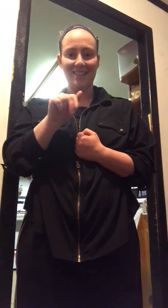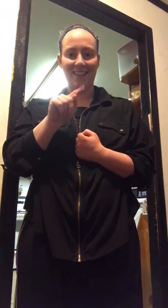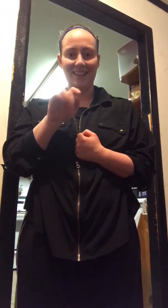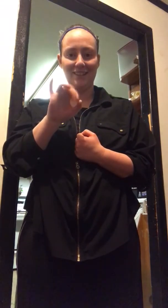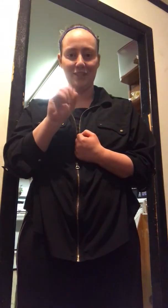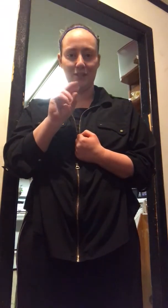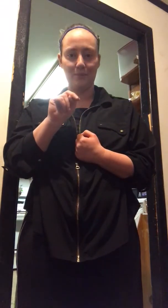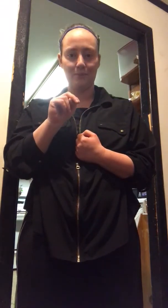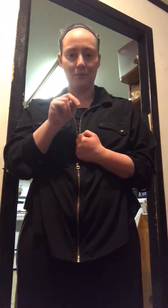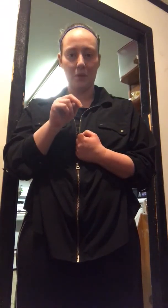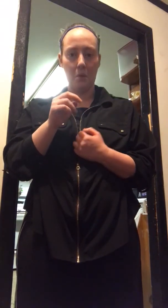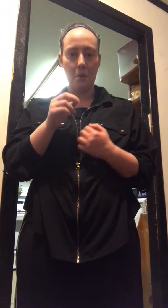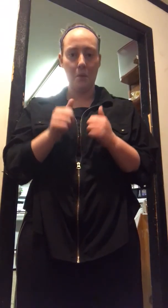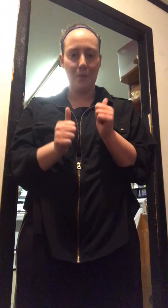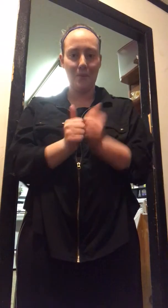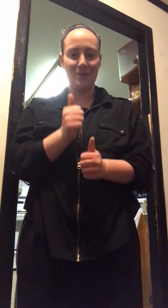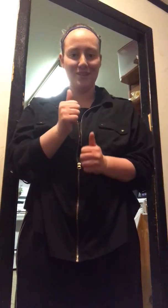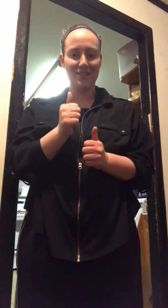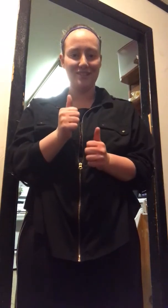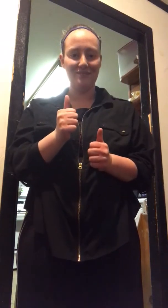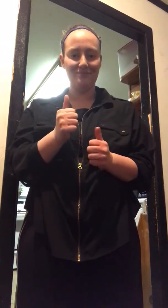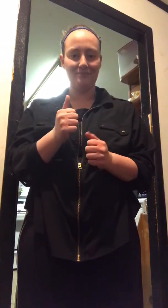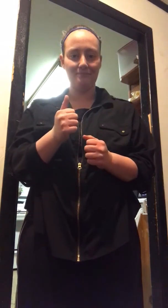which causes contraction,